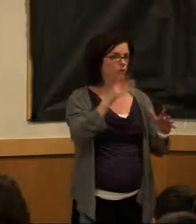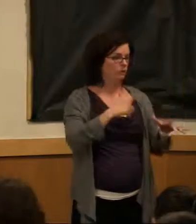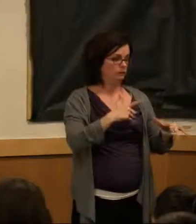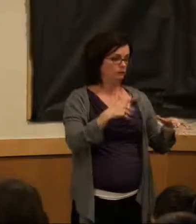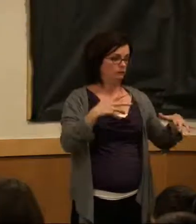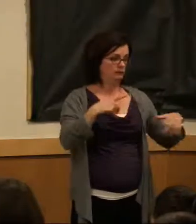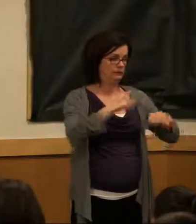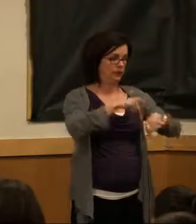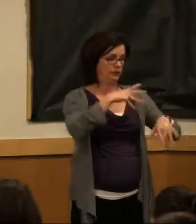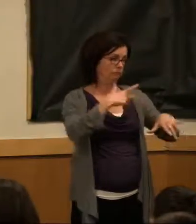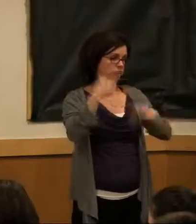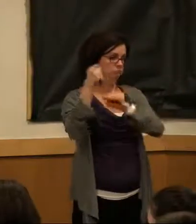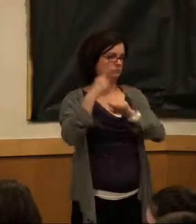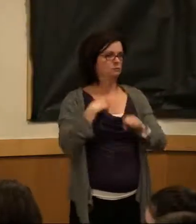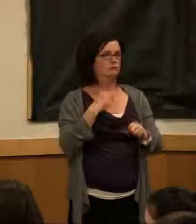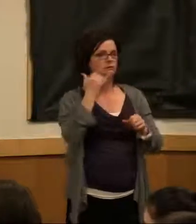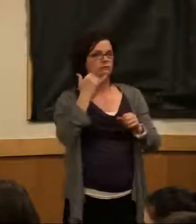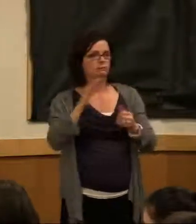quicker.